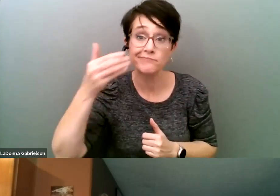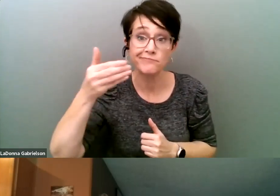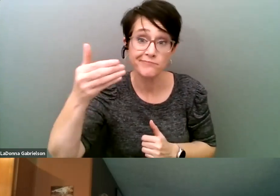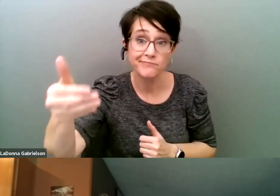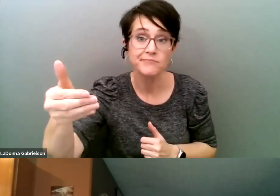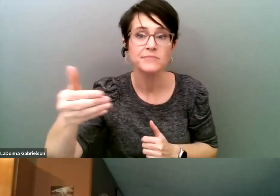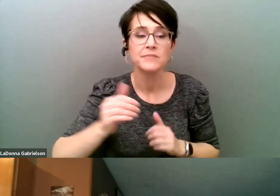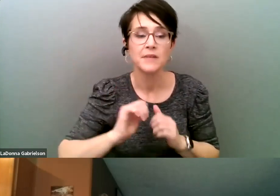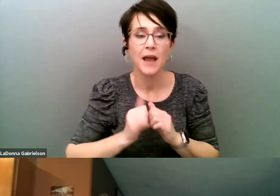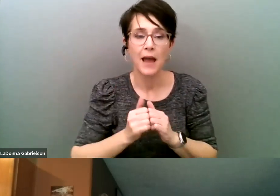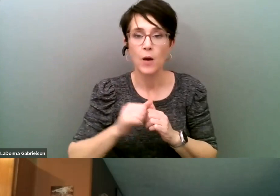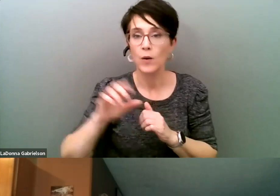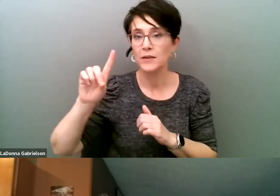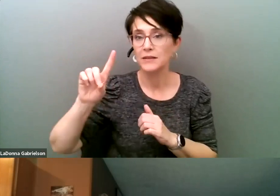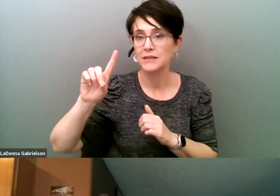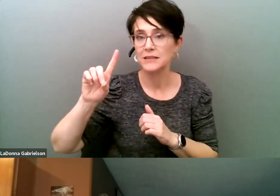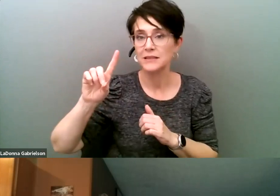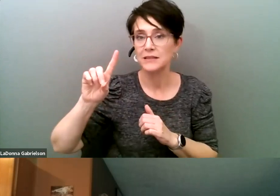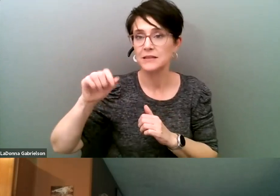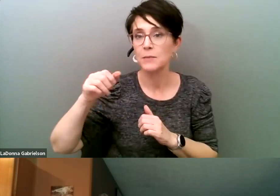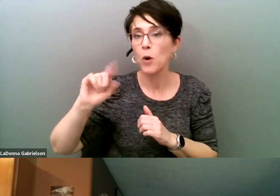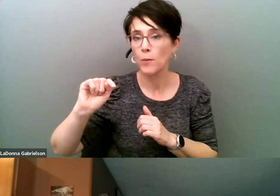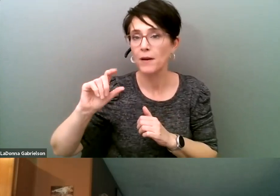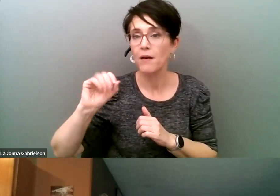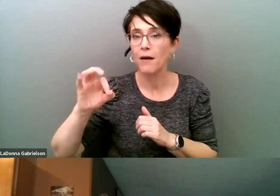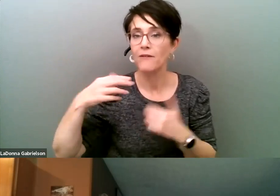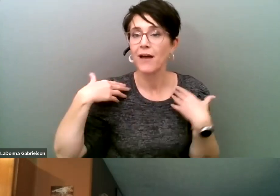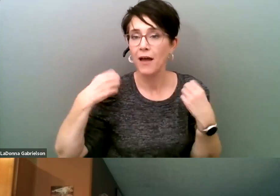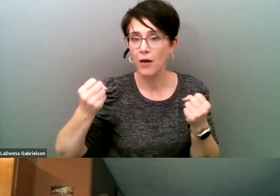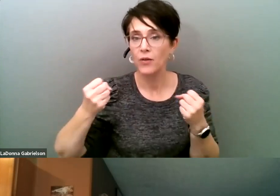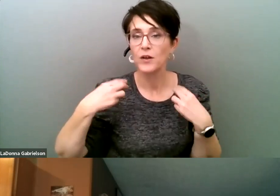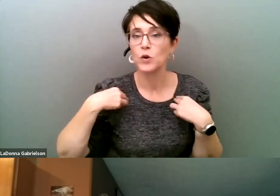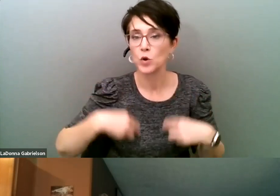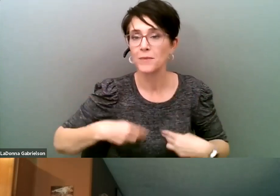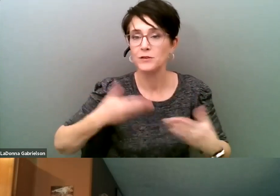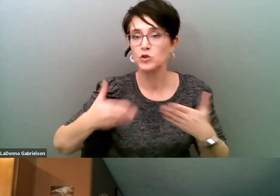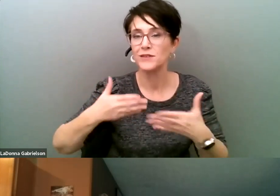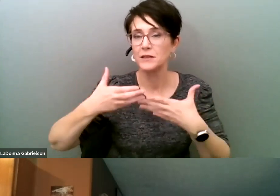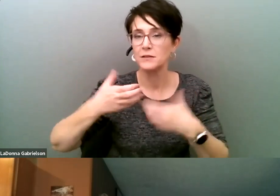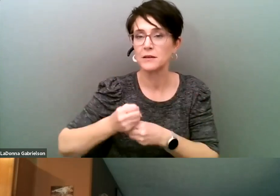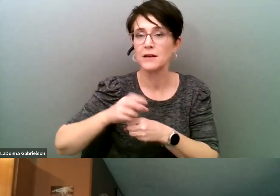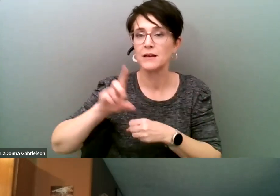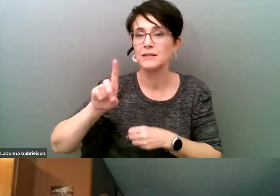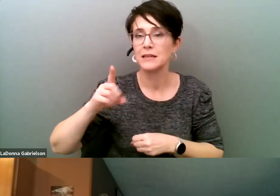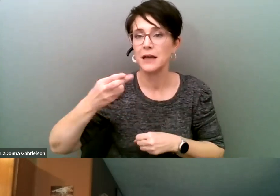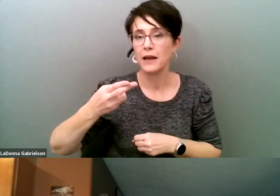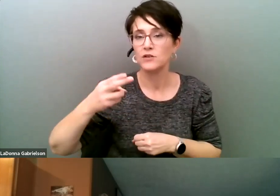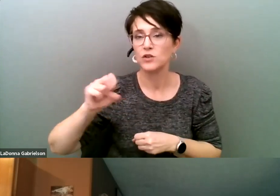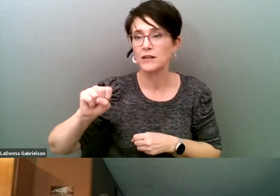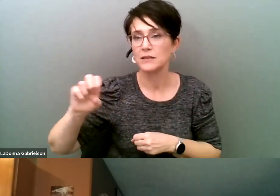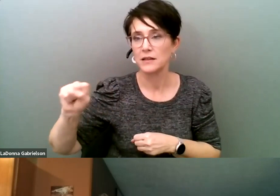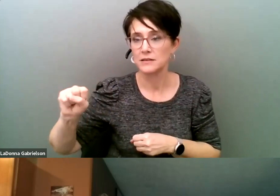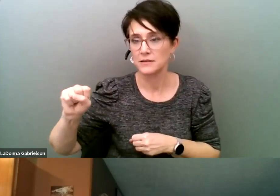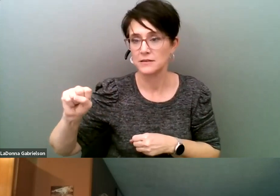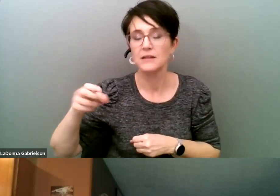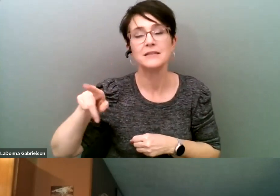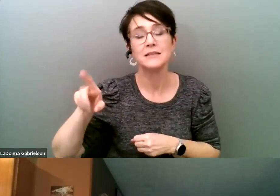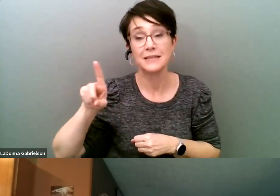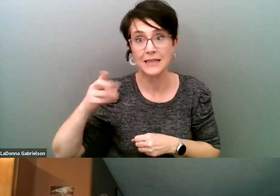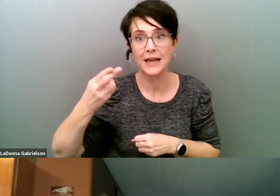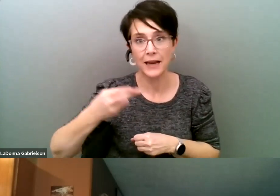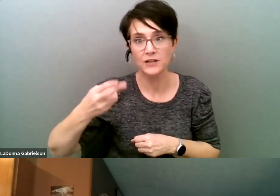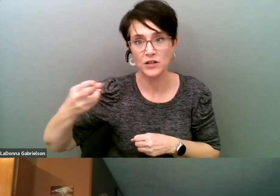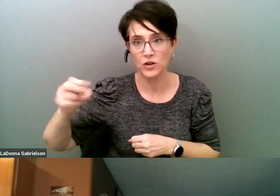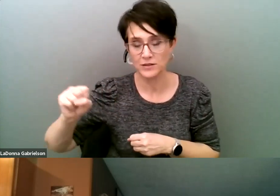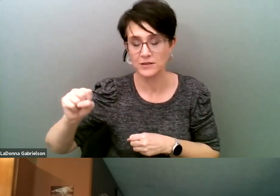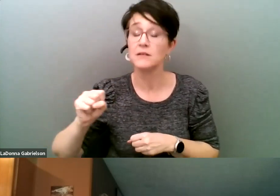department makes eligibility determinations on some cases. And again, you know, with all of us